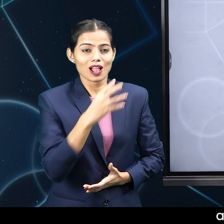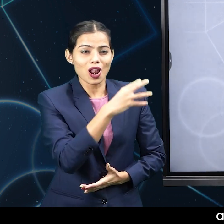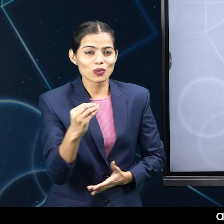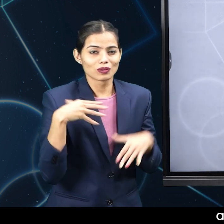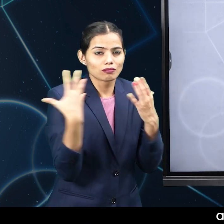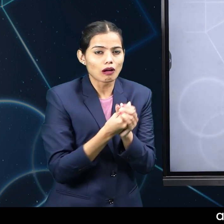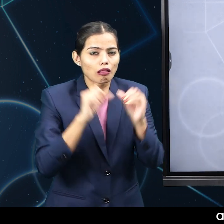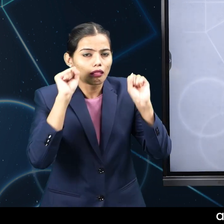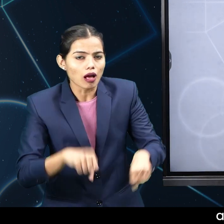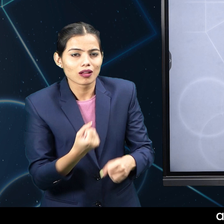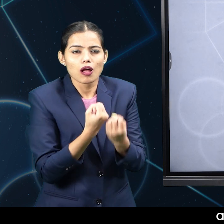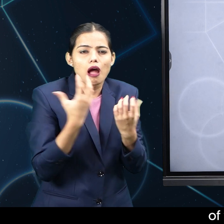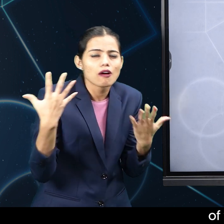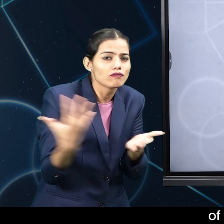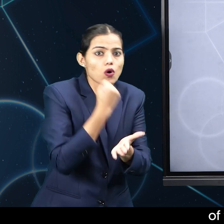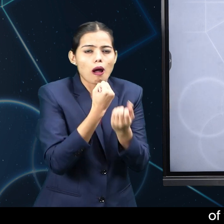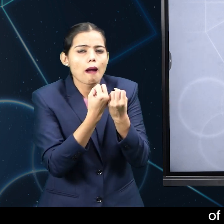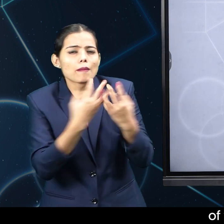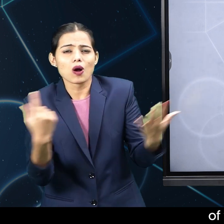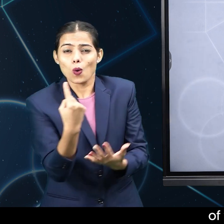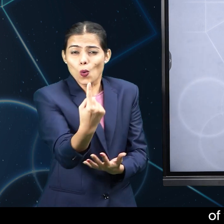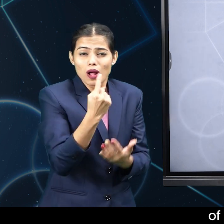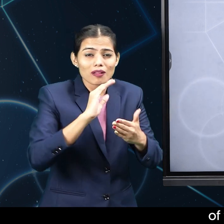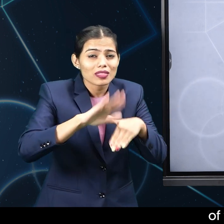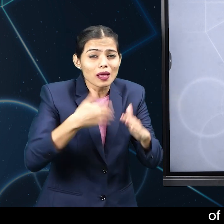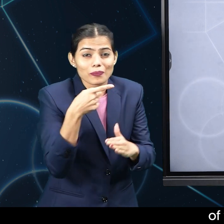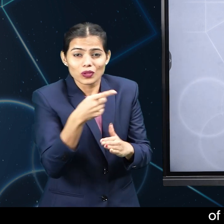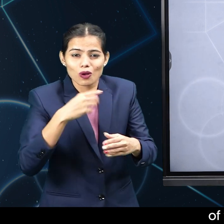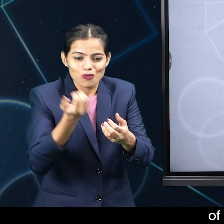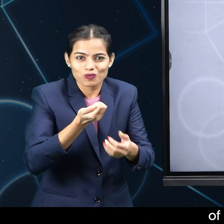And we can get any one of them as we roll the dice.